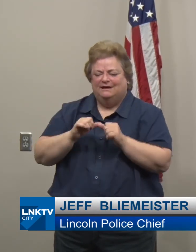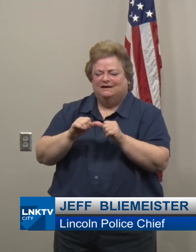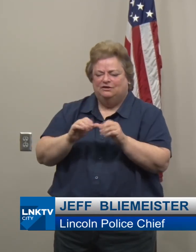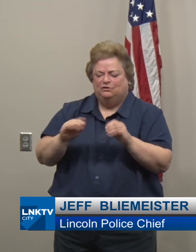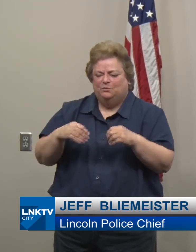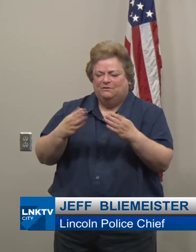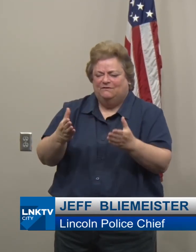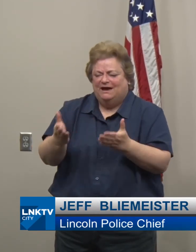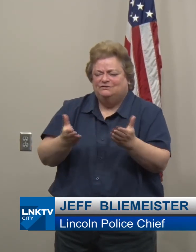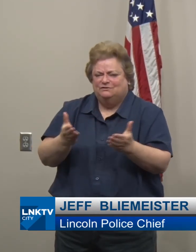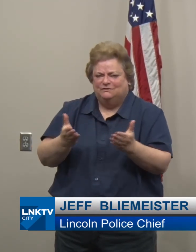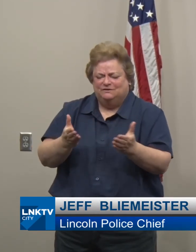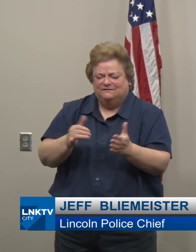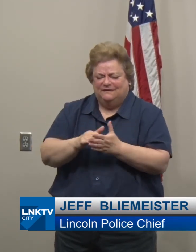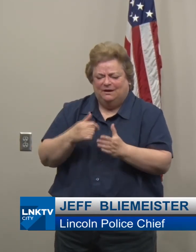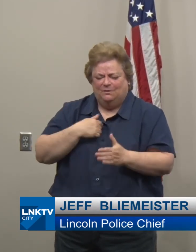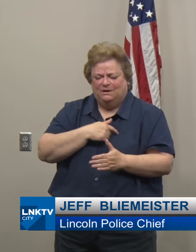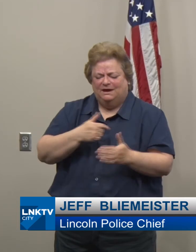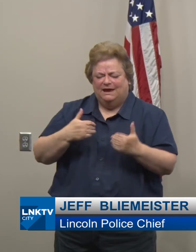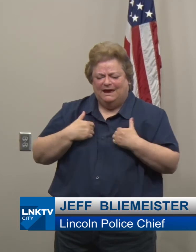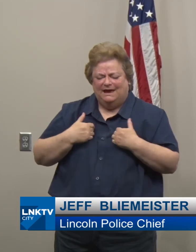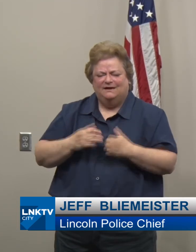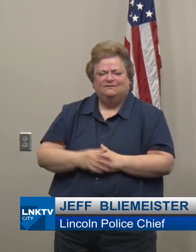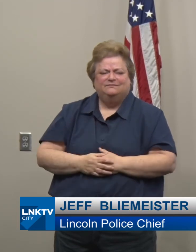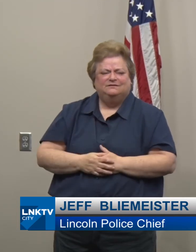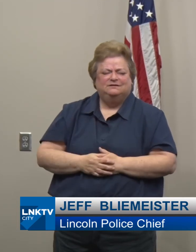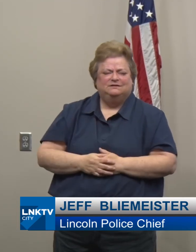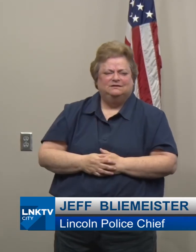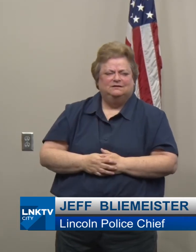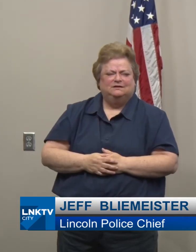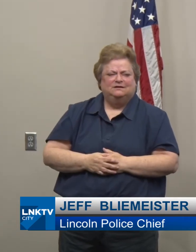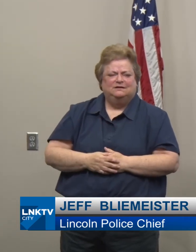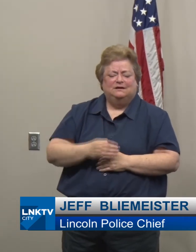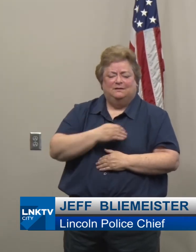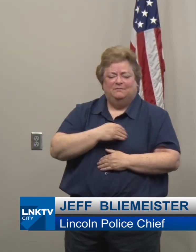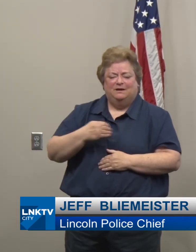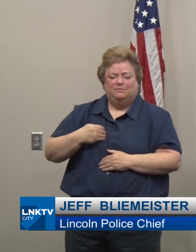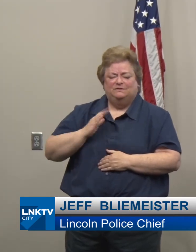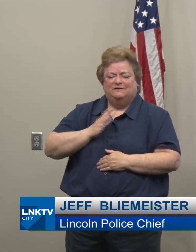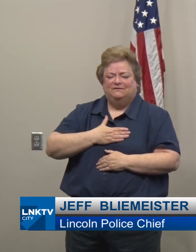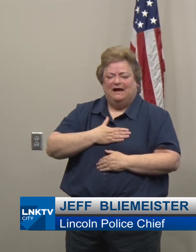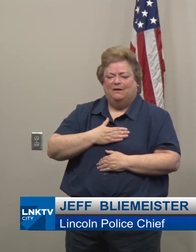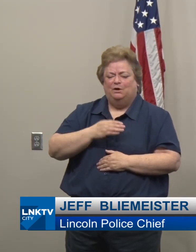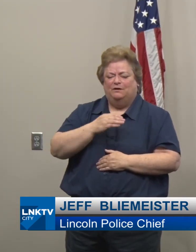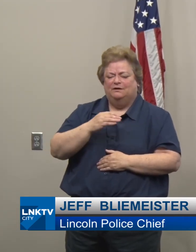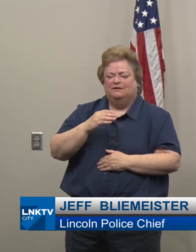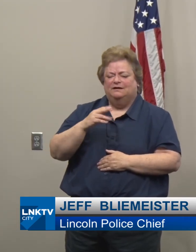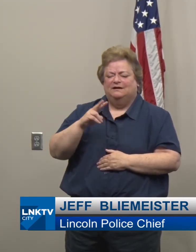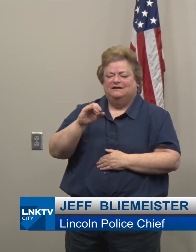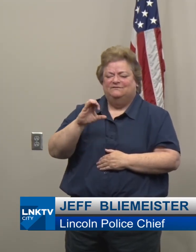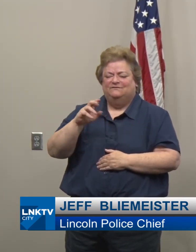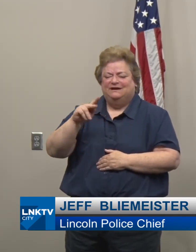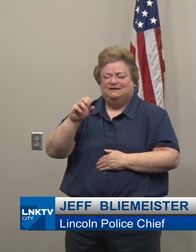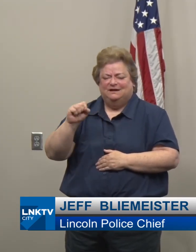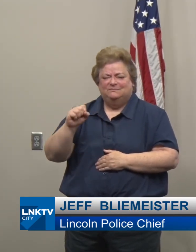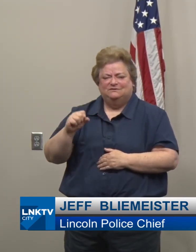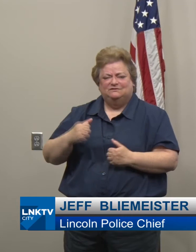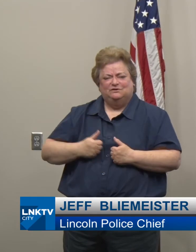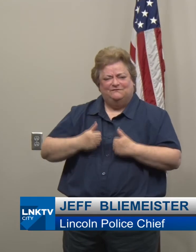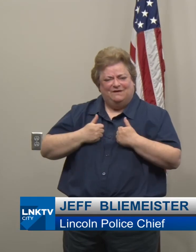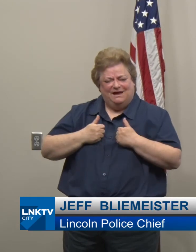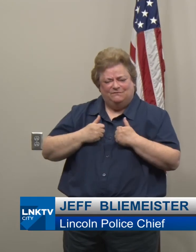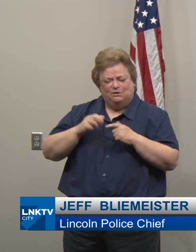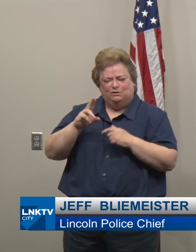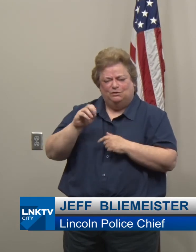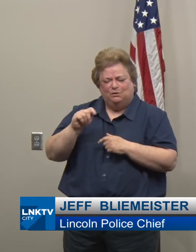of service that we have. And so the members of our Victims Assistance Unit are constantly striving, thinking about